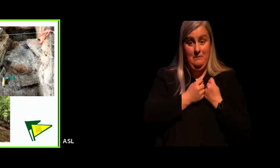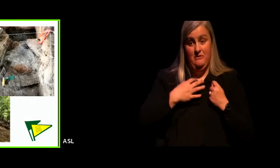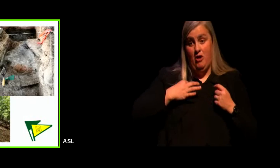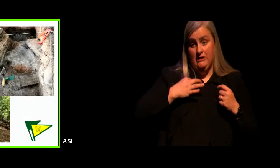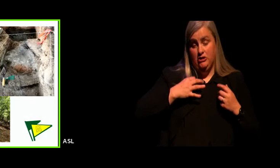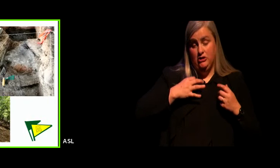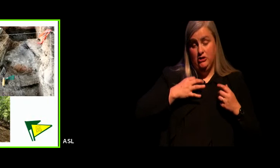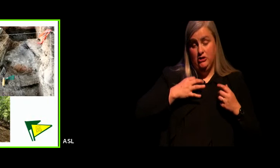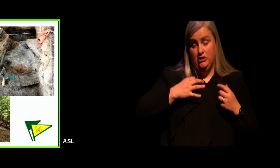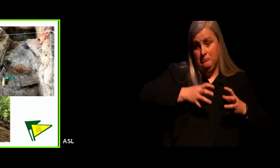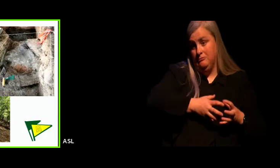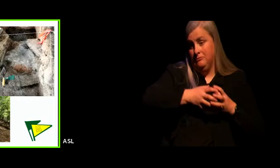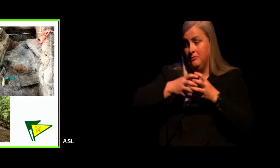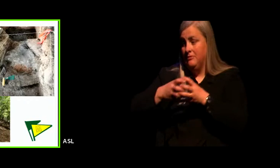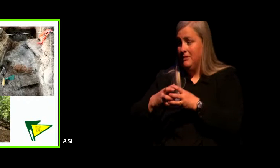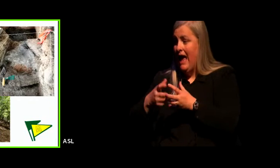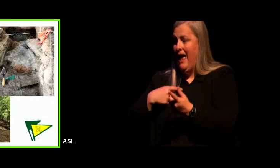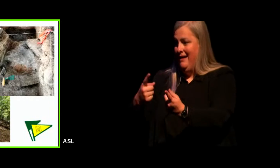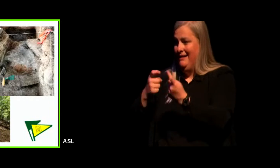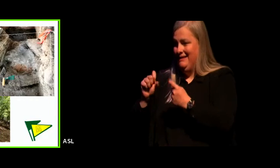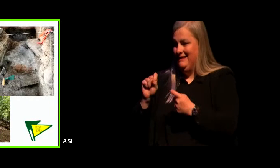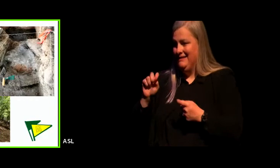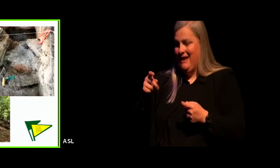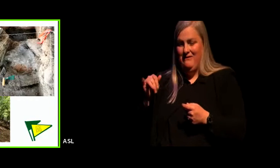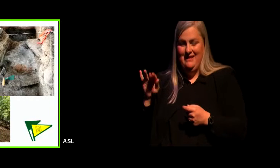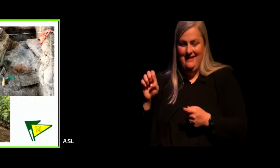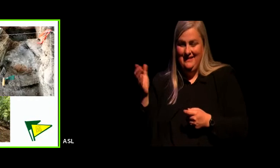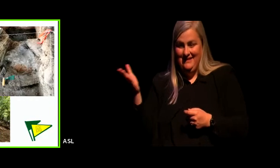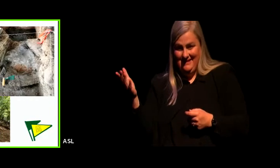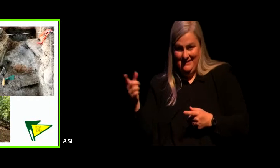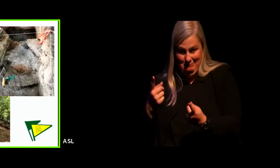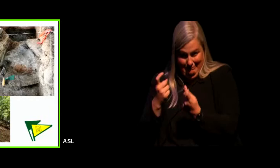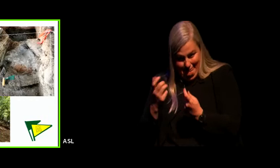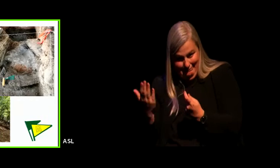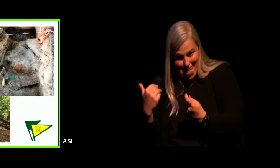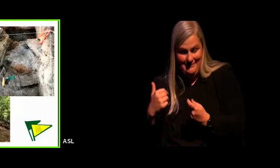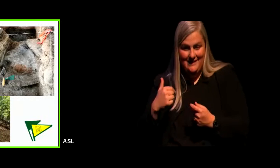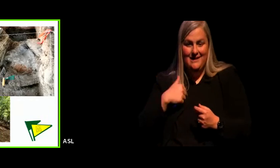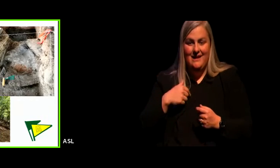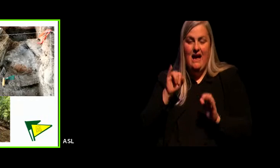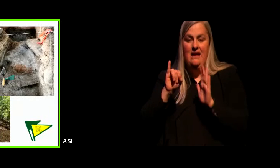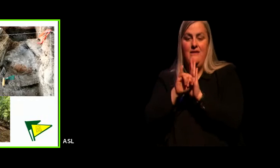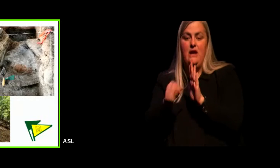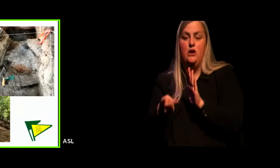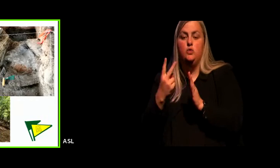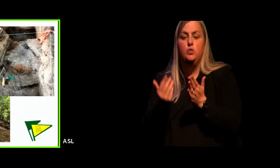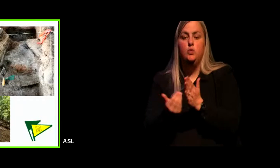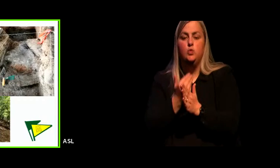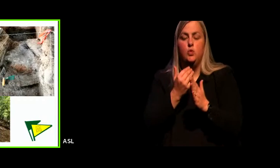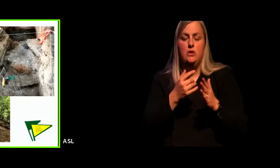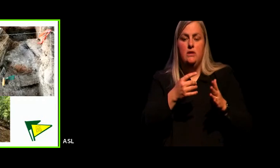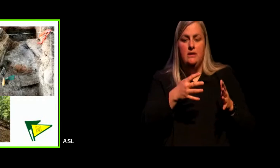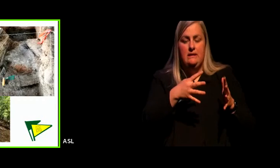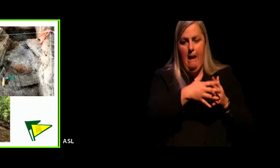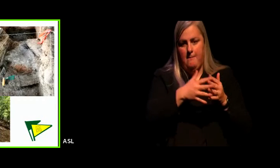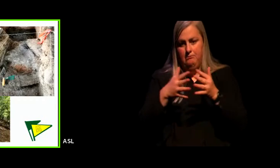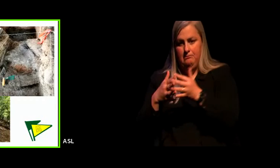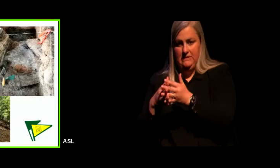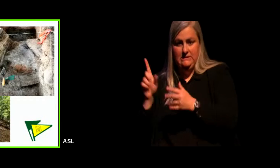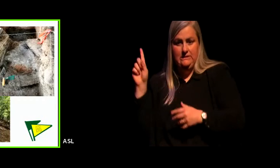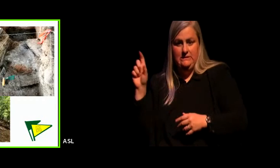I, which notably included Steph, were able to identify 2 new Métis cabins on this site. We